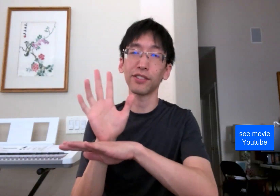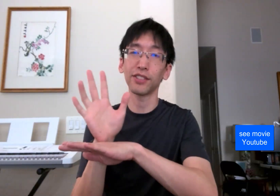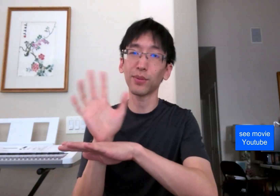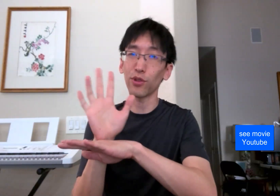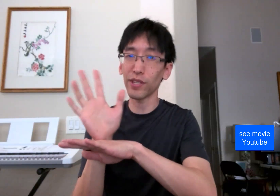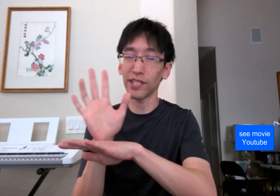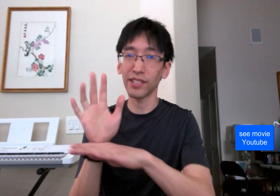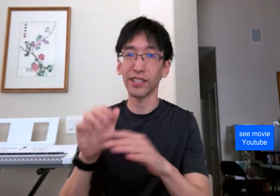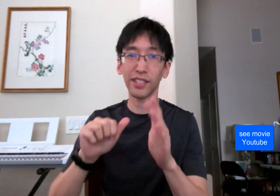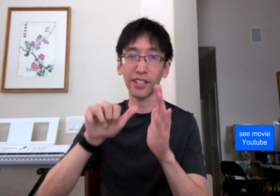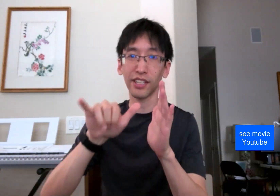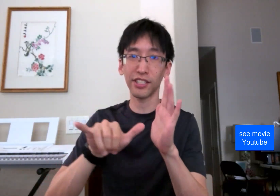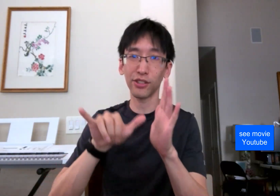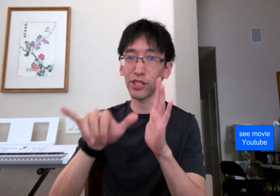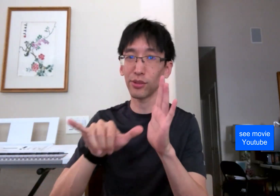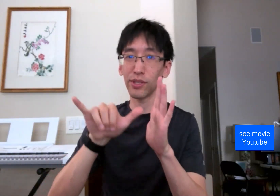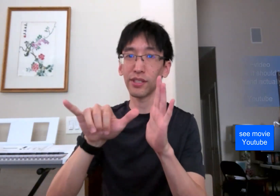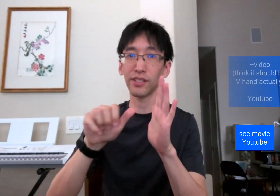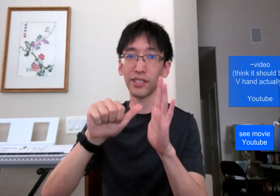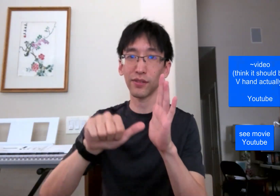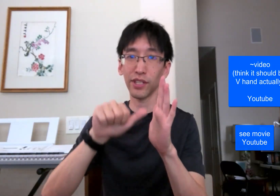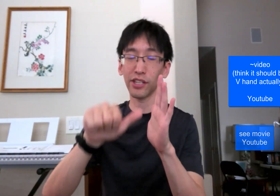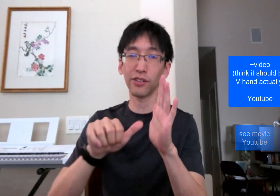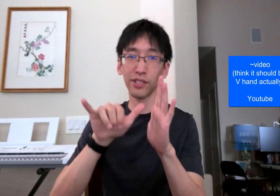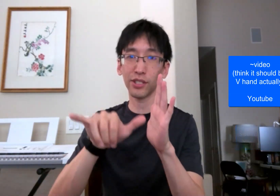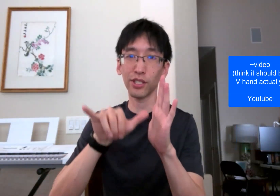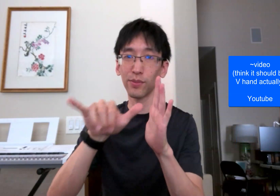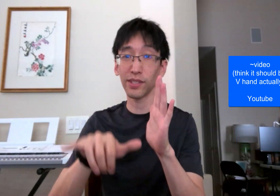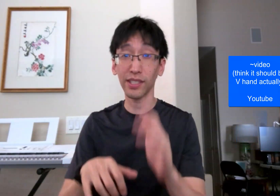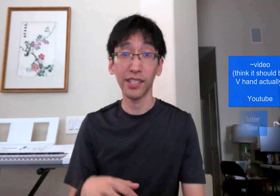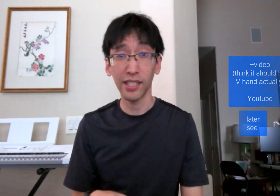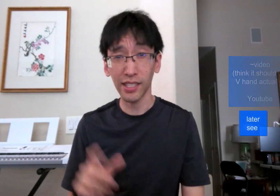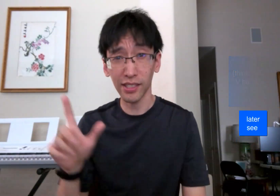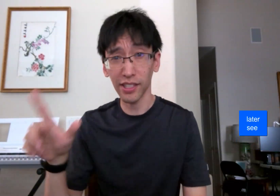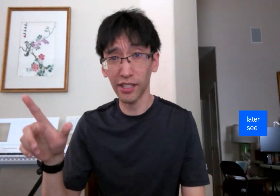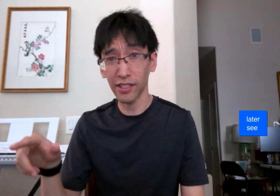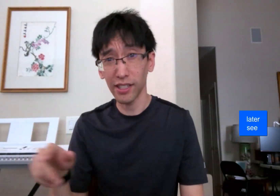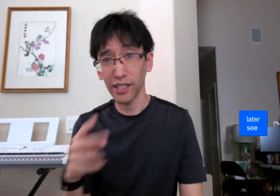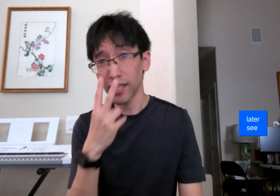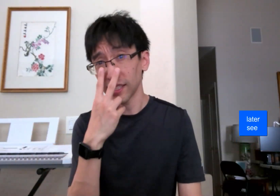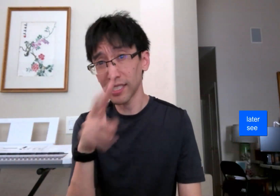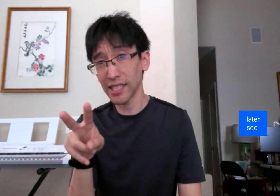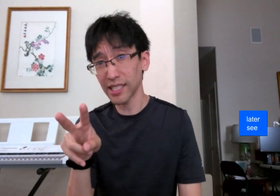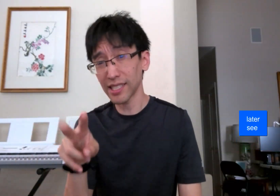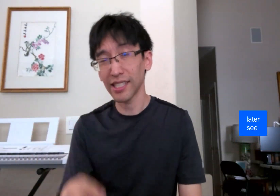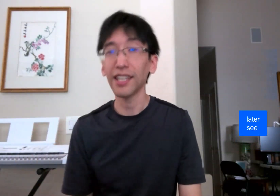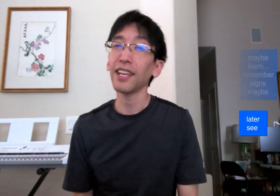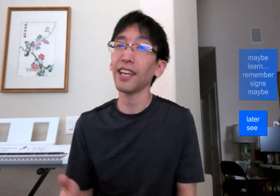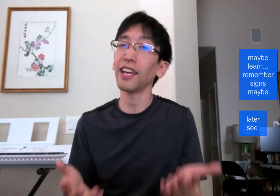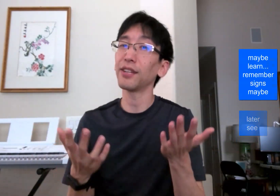this movie on YouTube. It's a video on YouTube. So later they can see this and